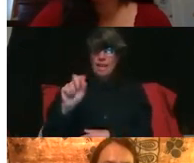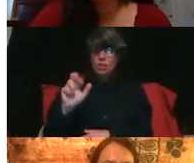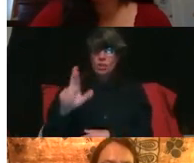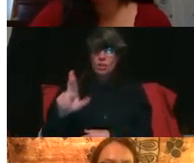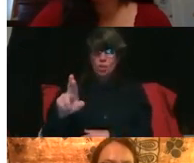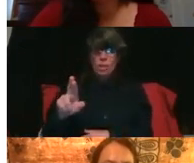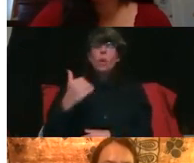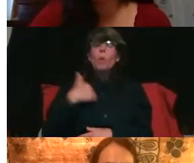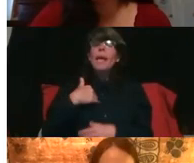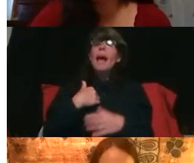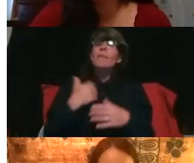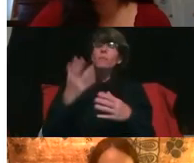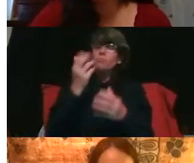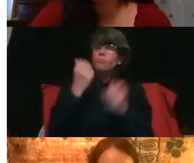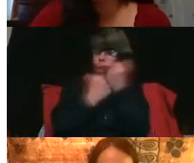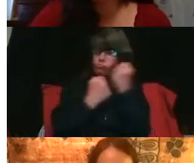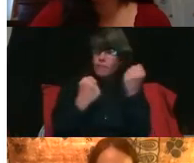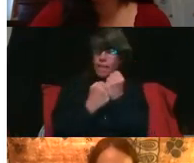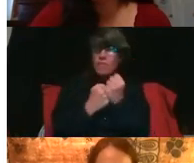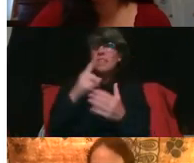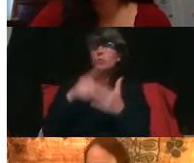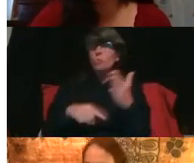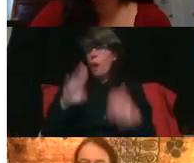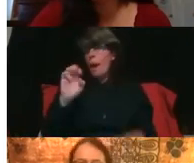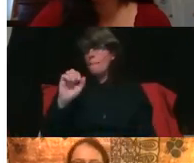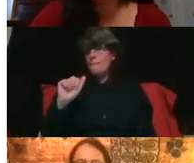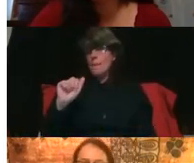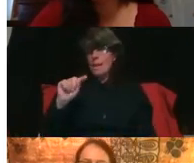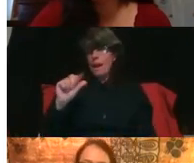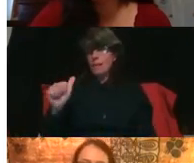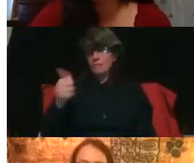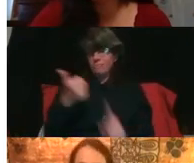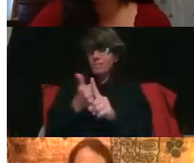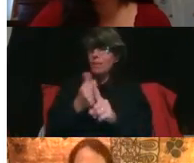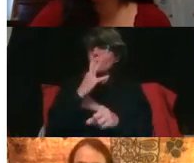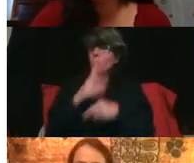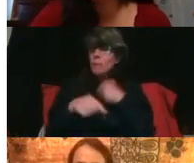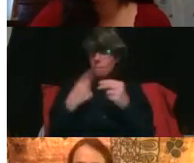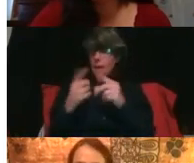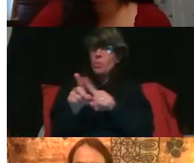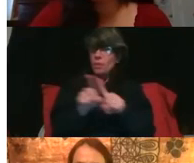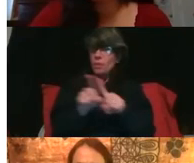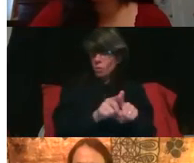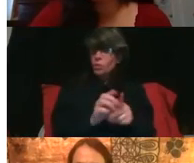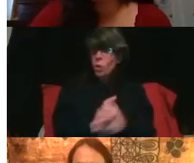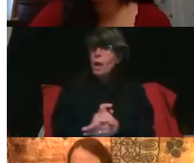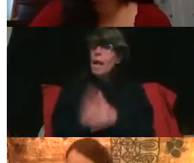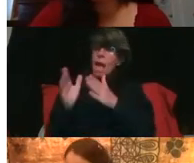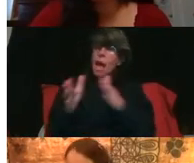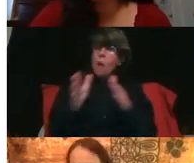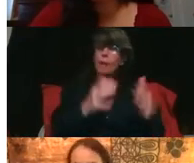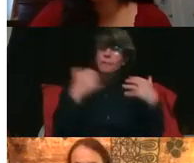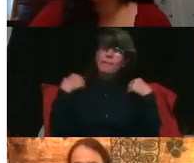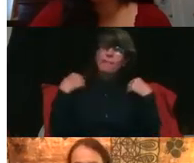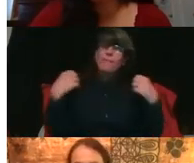organization. And this is also what Beata was speaking about, too, in the ways of healing or